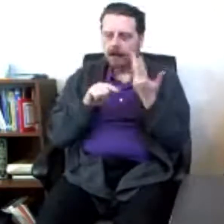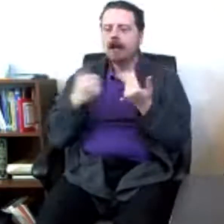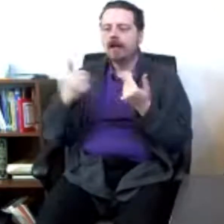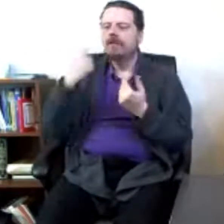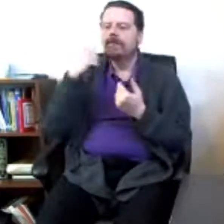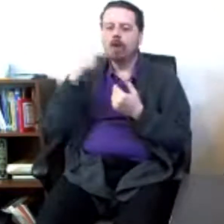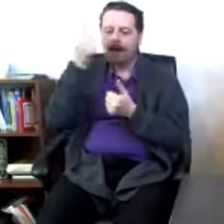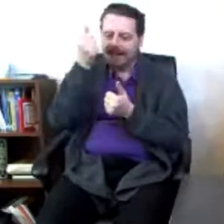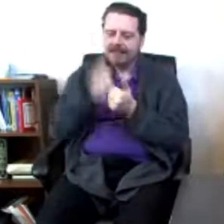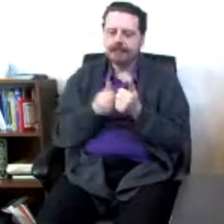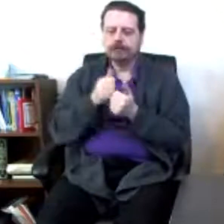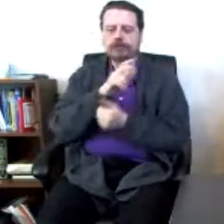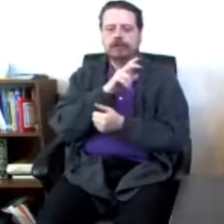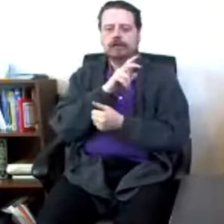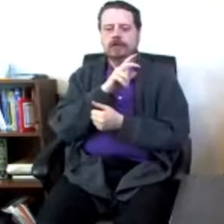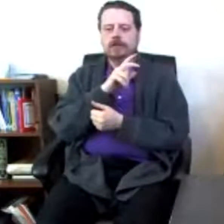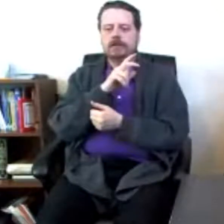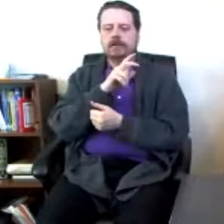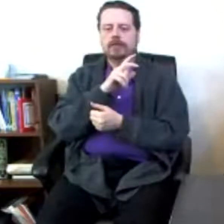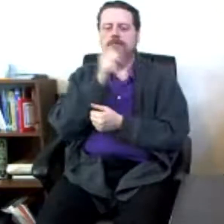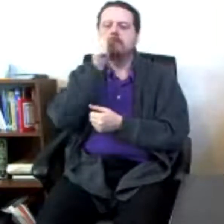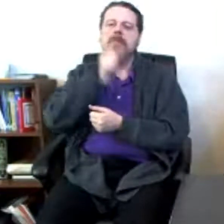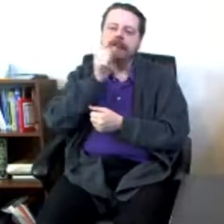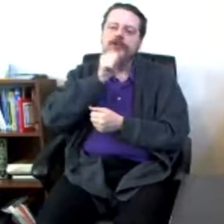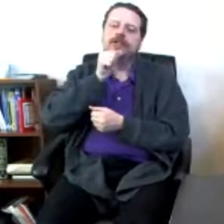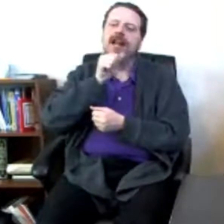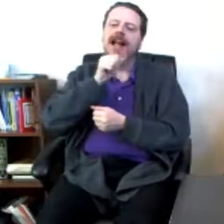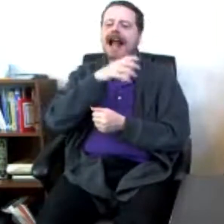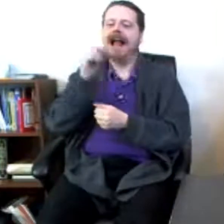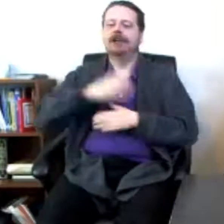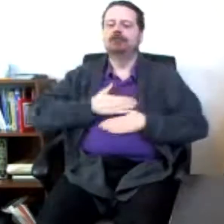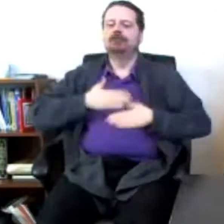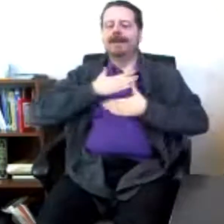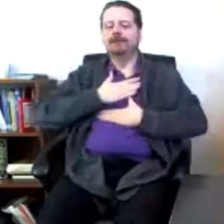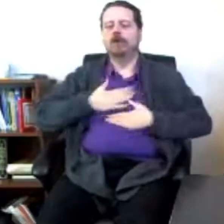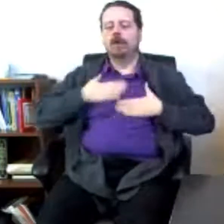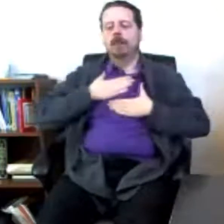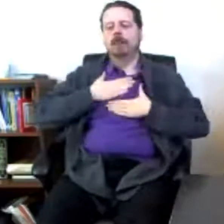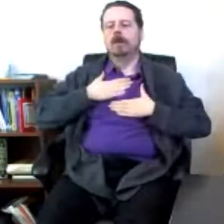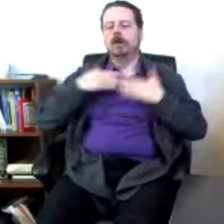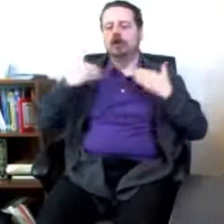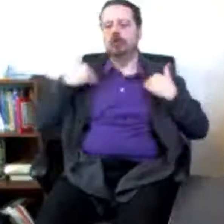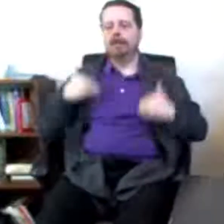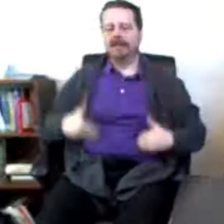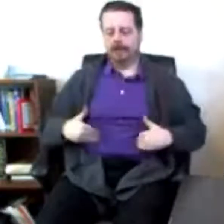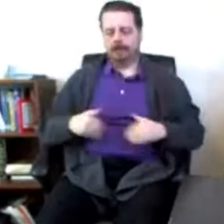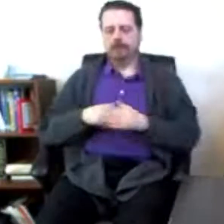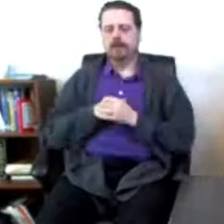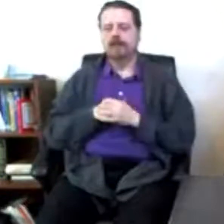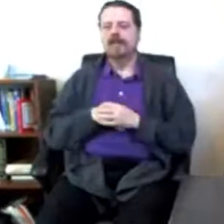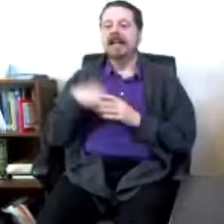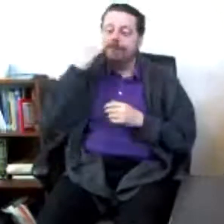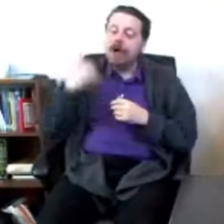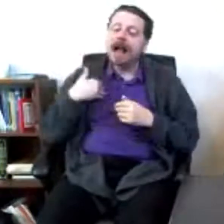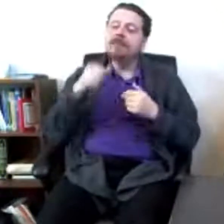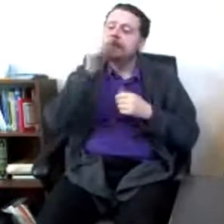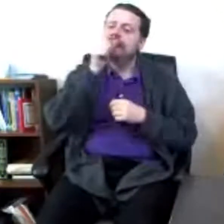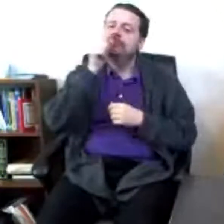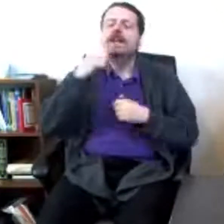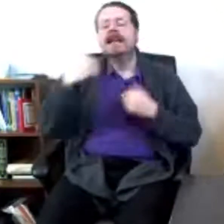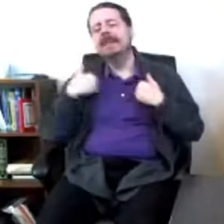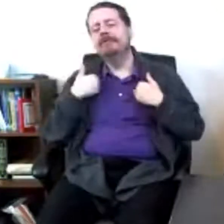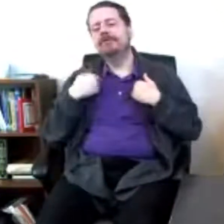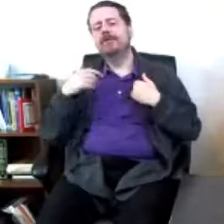every patient and grateful human. Everyone who has patience, who is grateful to